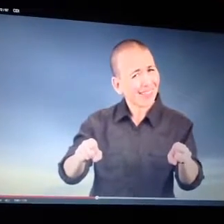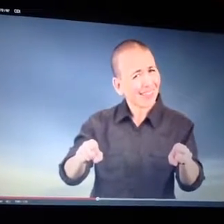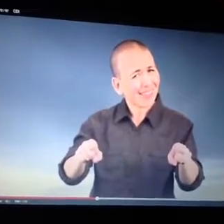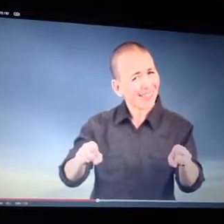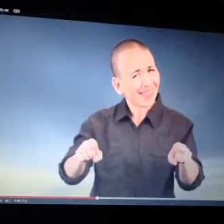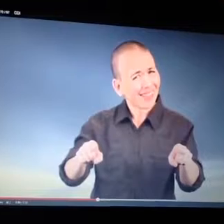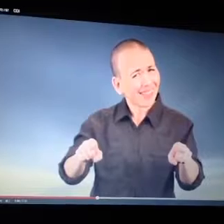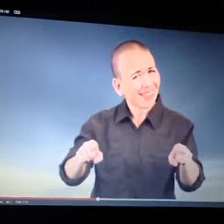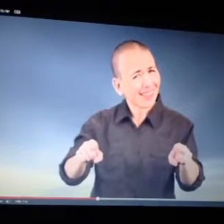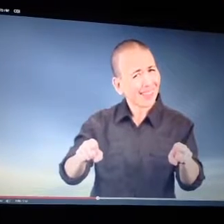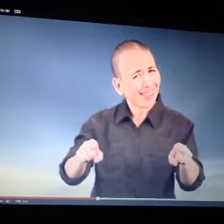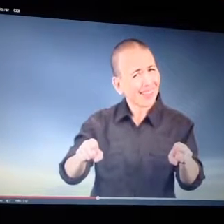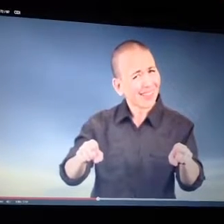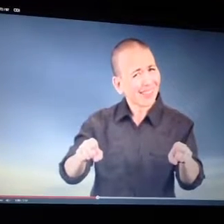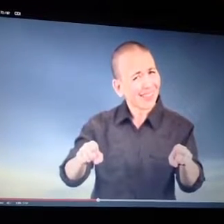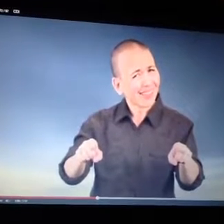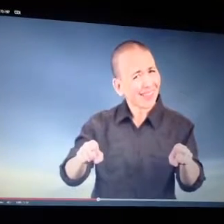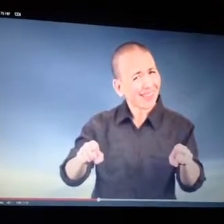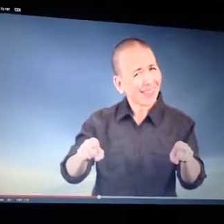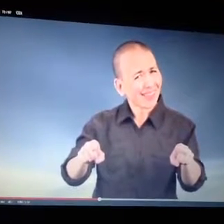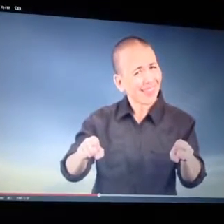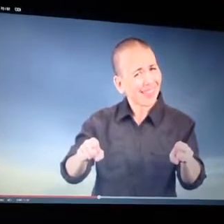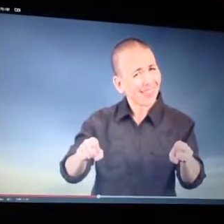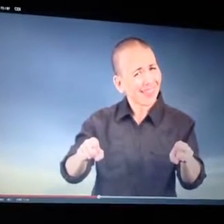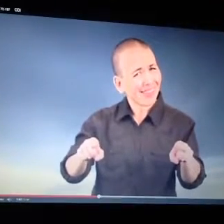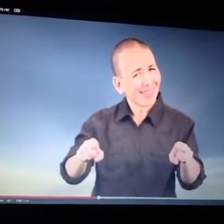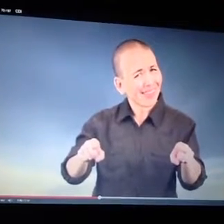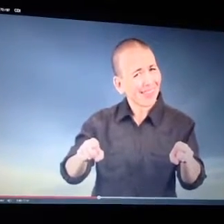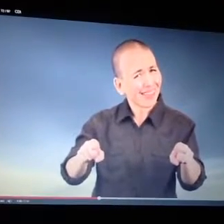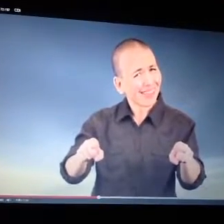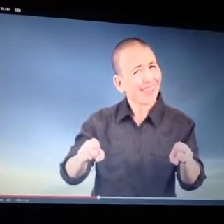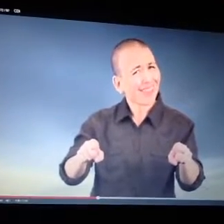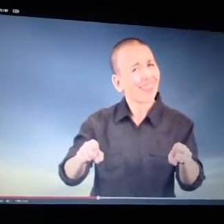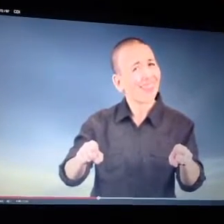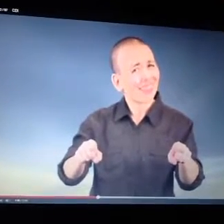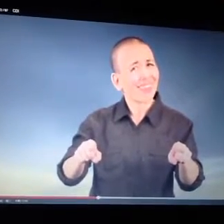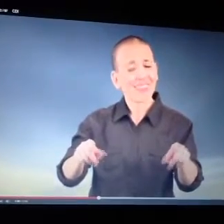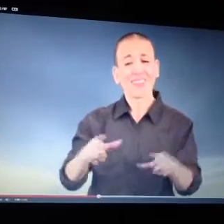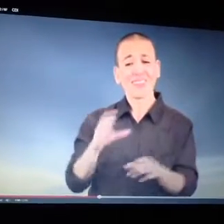did were the same steps to becoming certified.